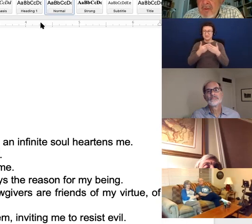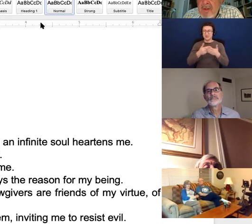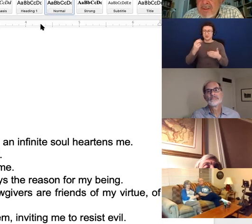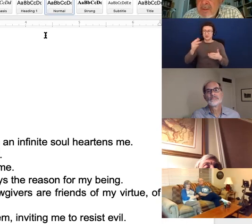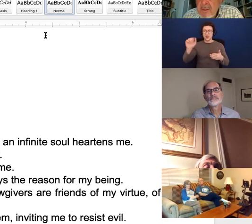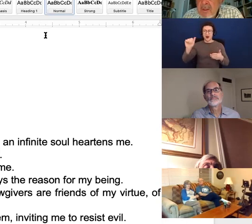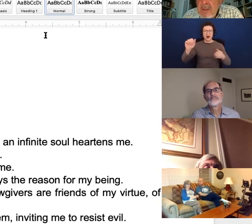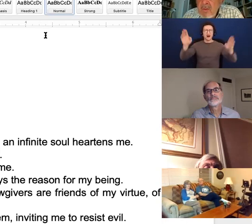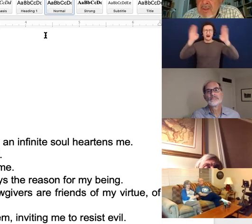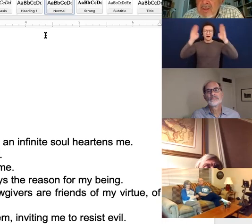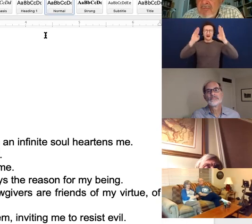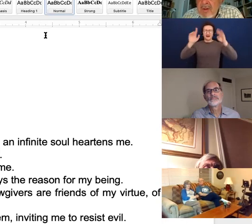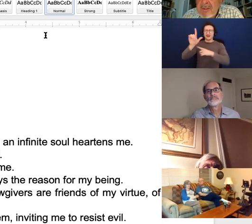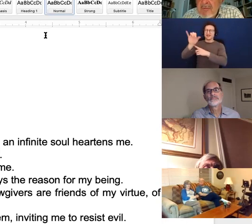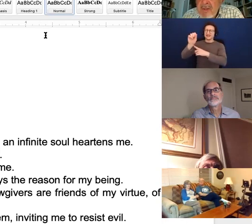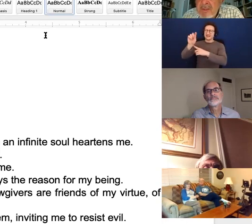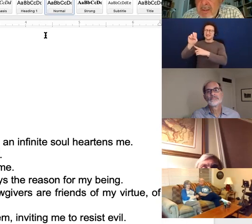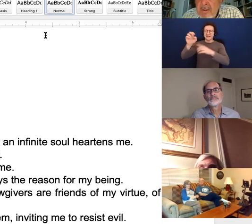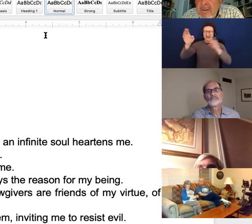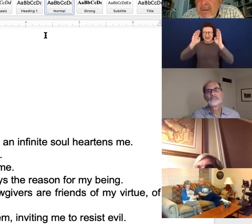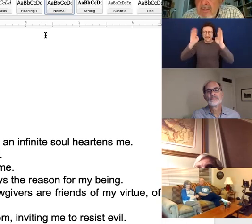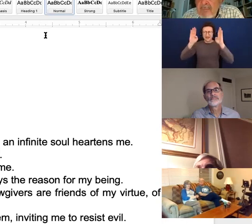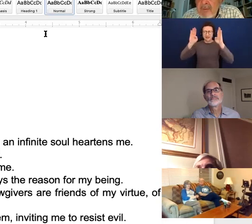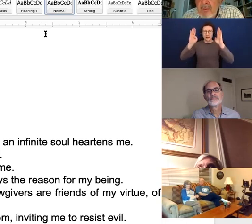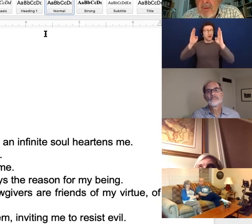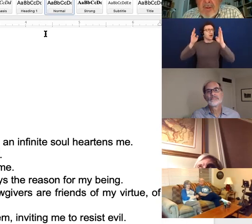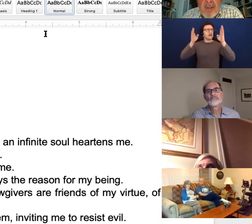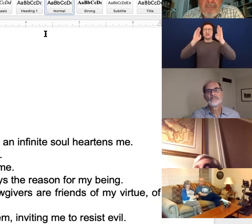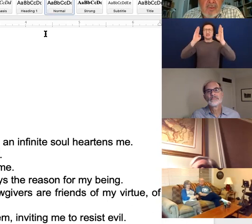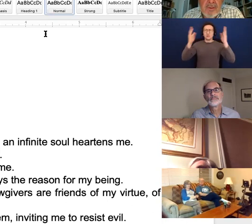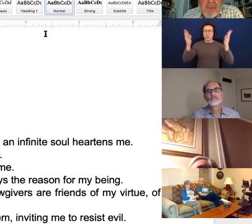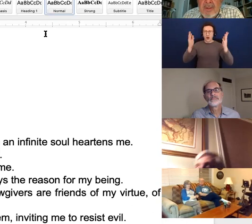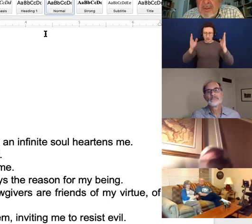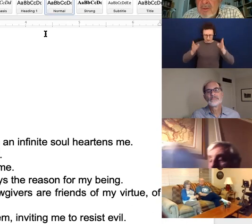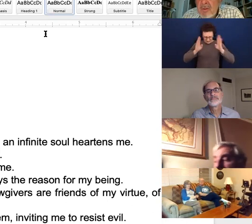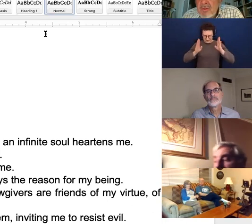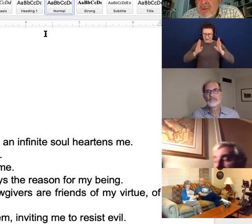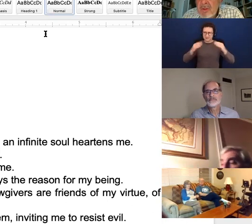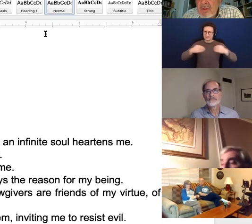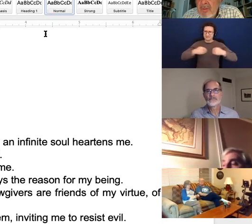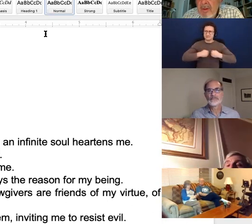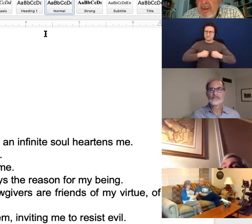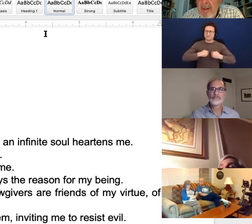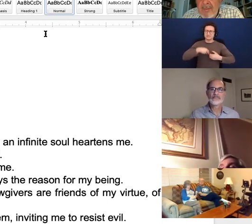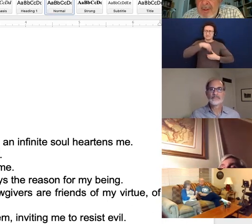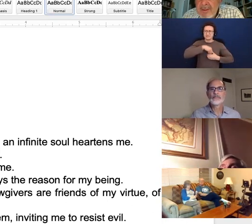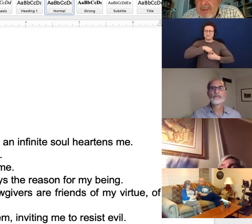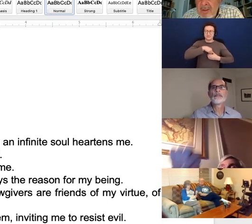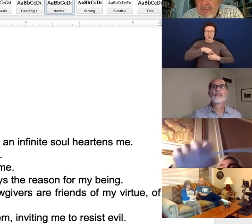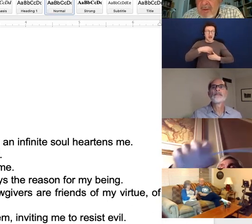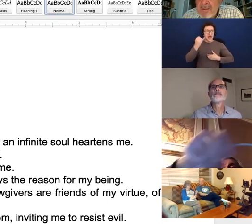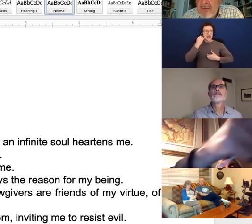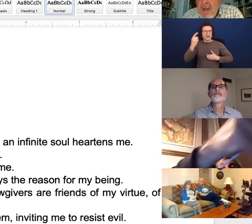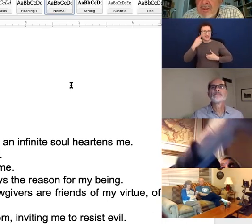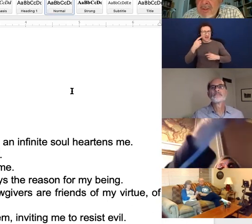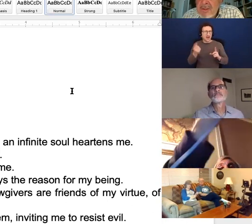inner voice, which is the voice of reason, when you're thinking of doing something that you know you shouldn't do. And listening to